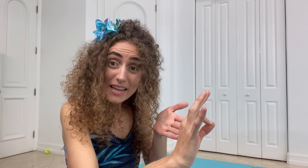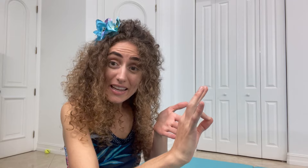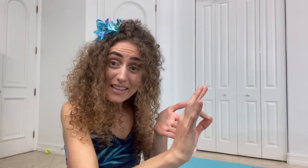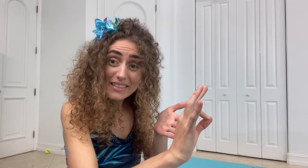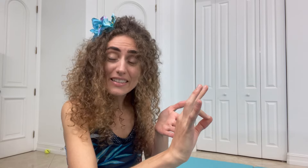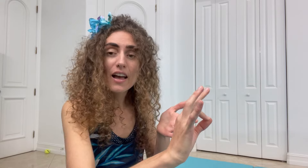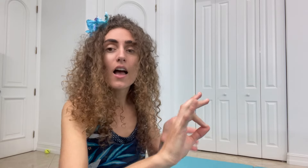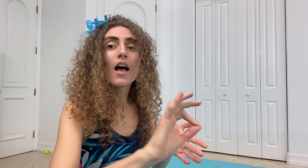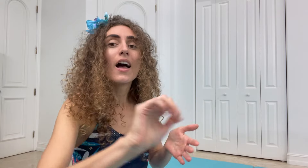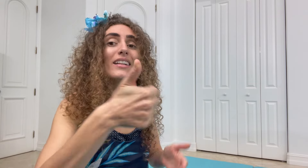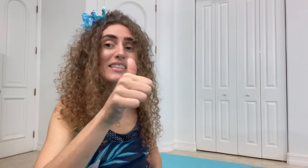9 weeks.